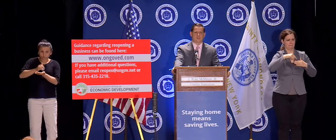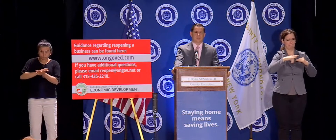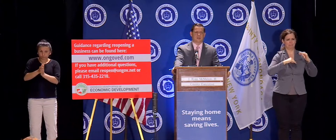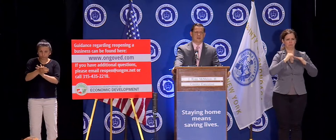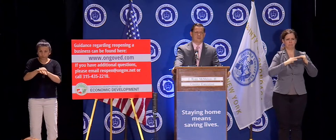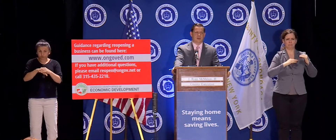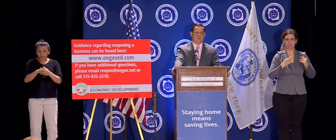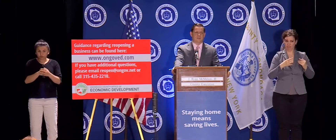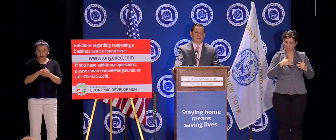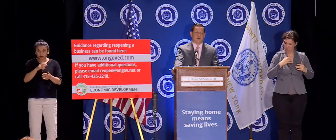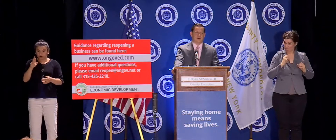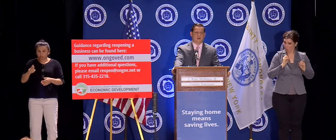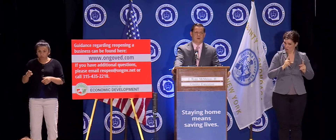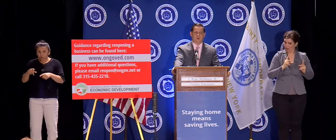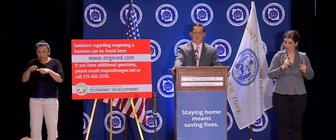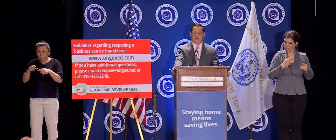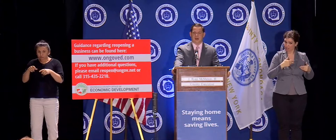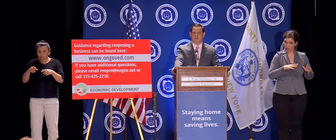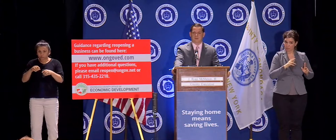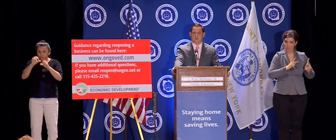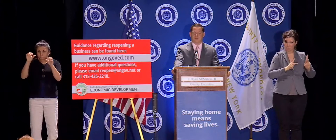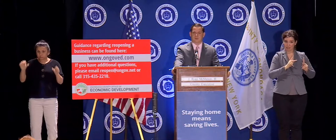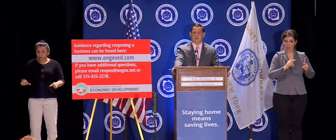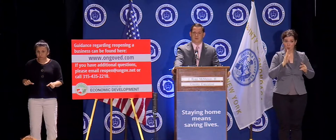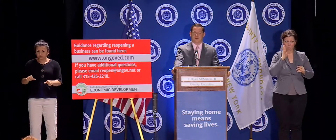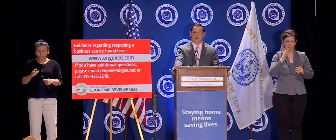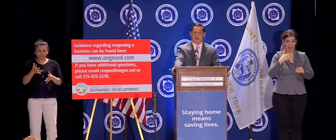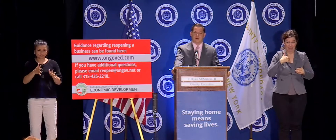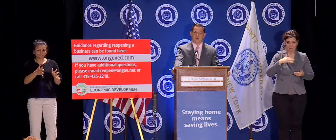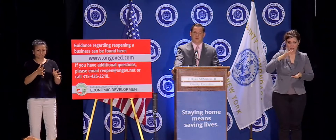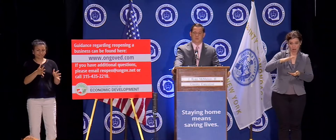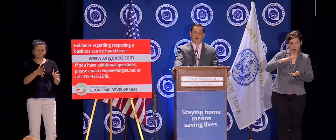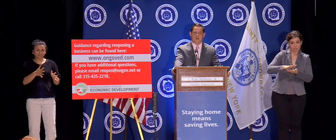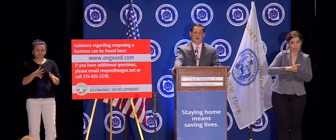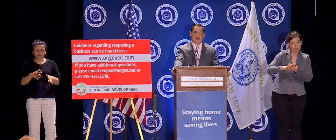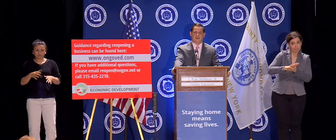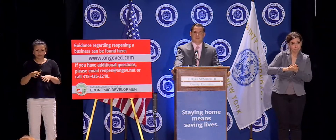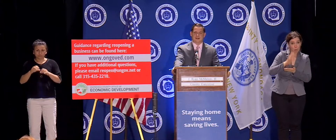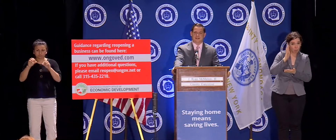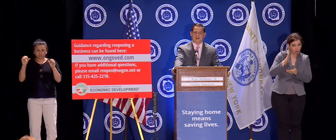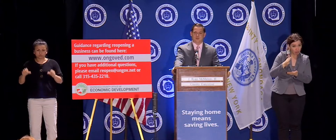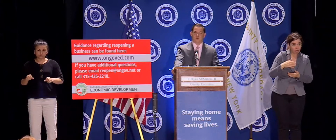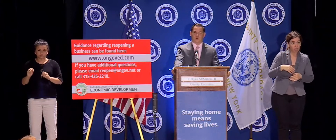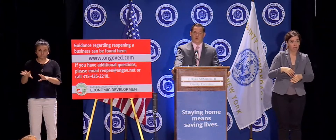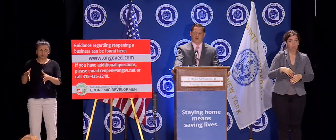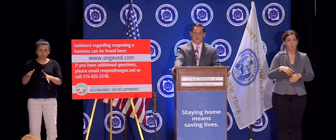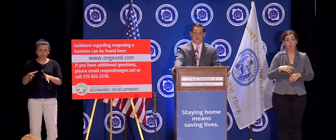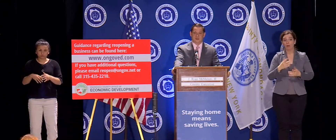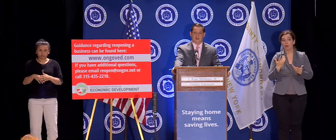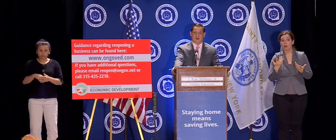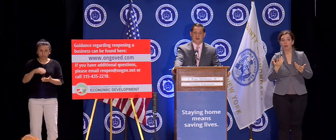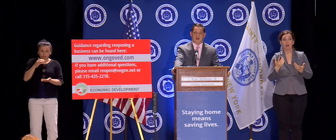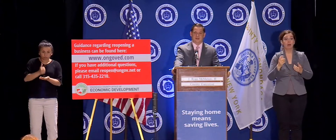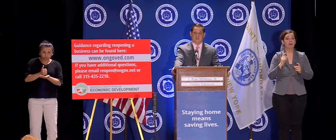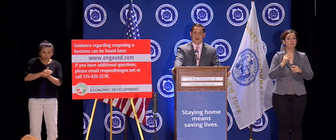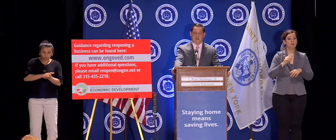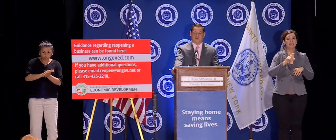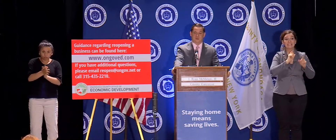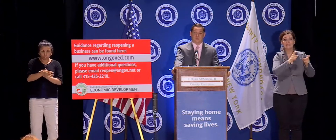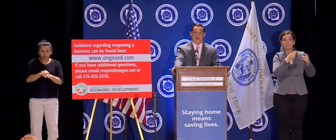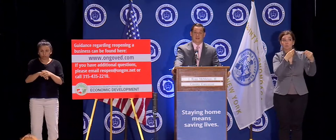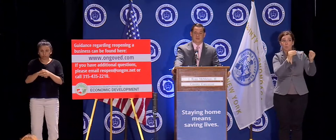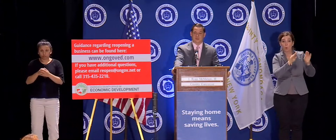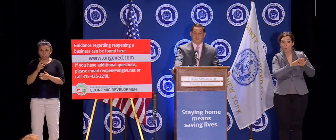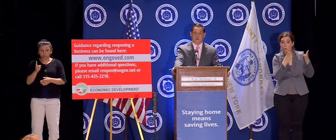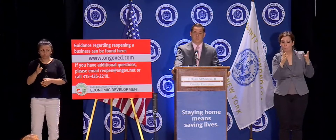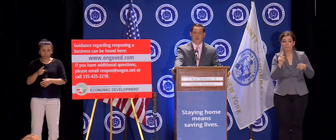Good question on the gift shop. No gift shop is what I'm being told from the back of the room. Hand sanitizer, of course. Am I